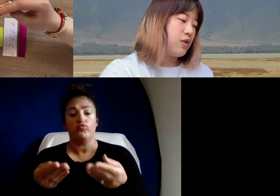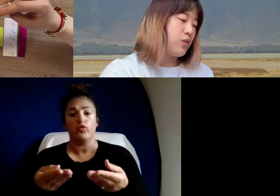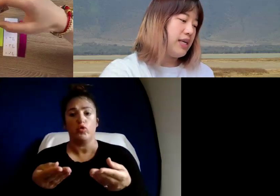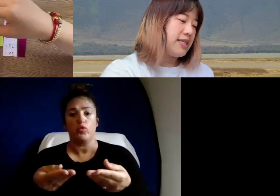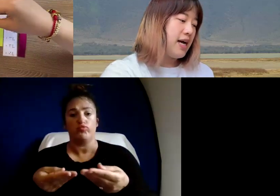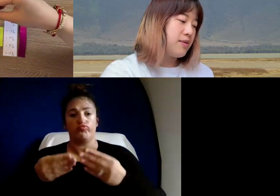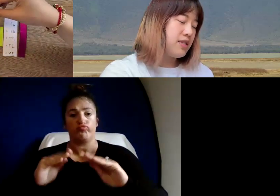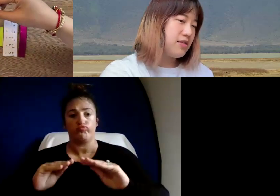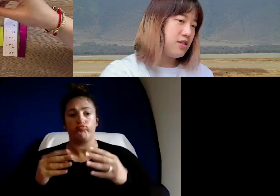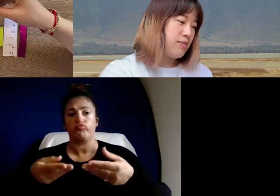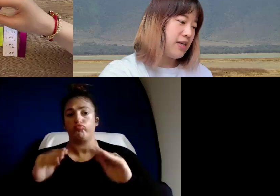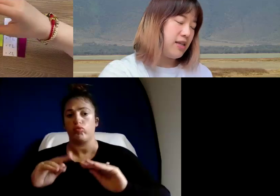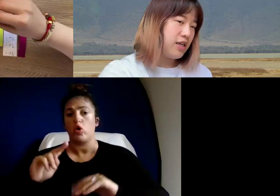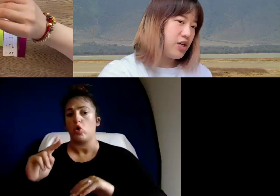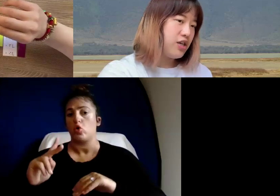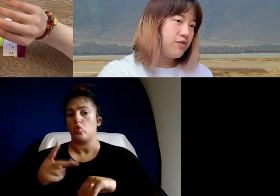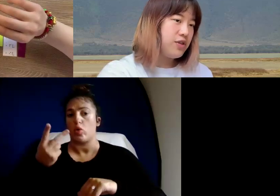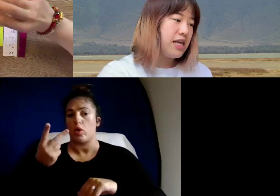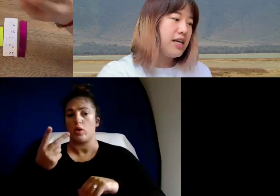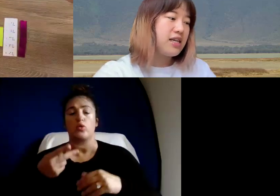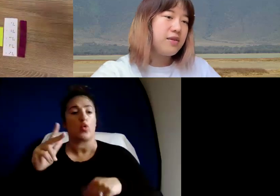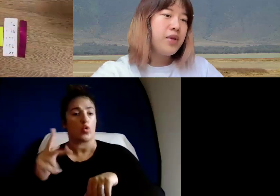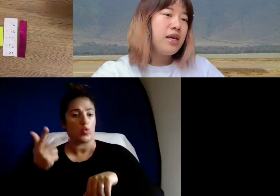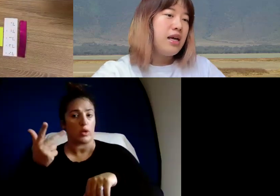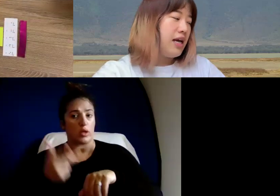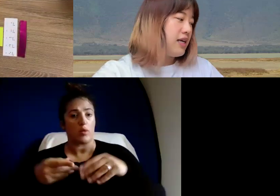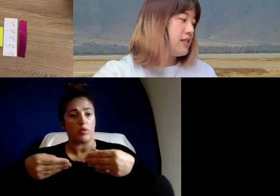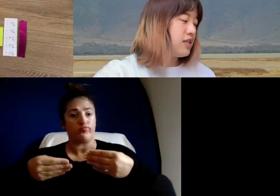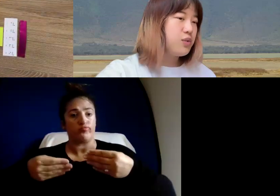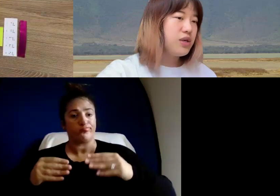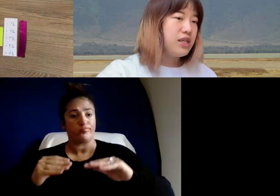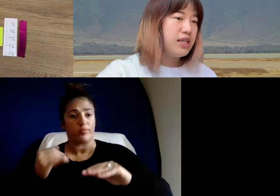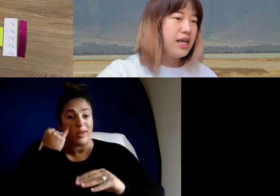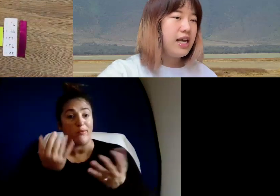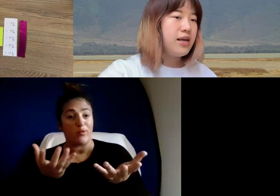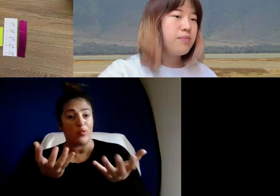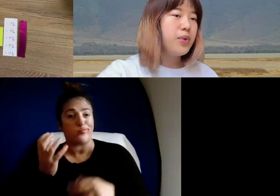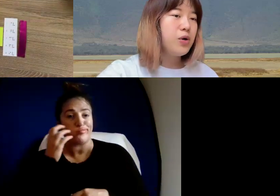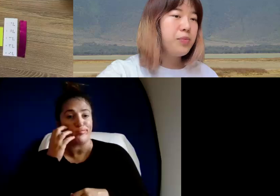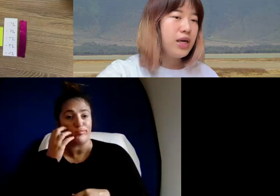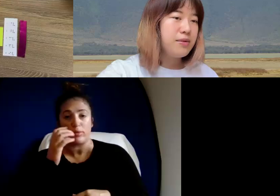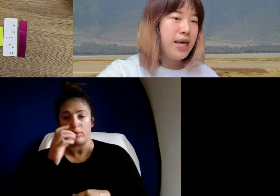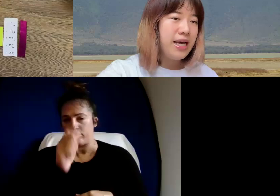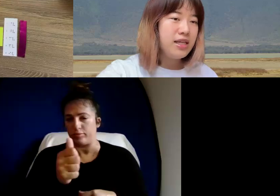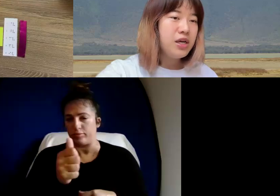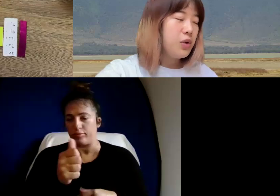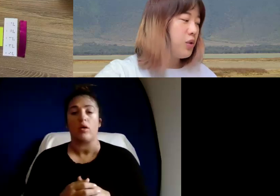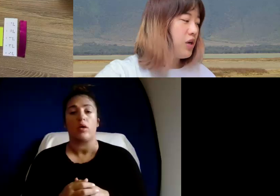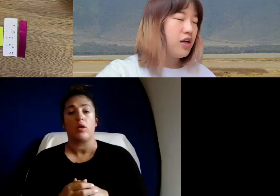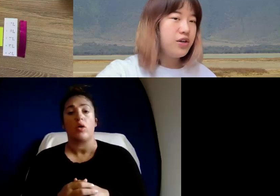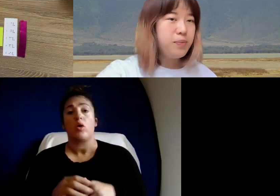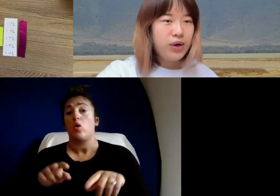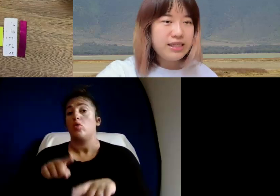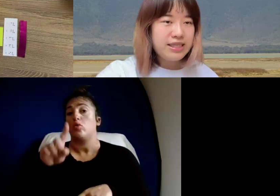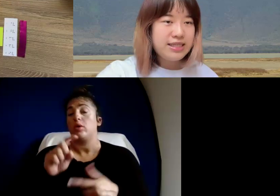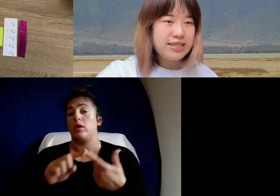or 3 times to make it thicker if you like. And you will need a ballpoint pen